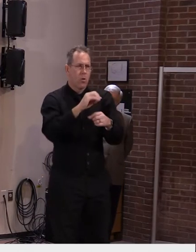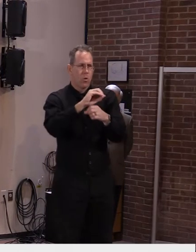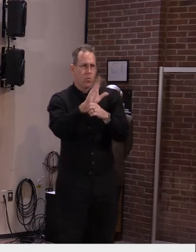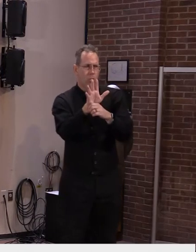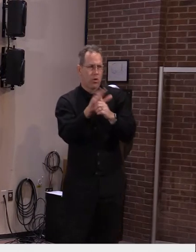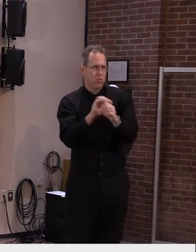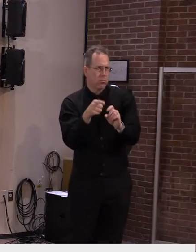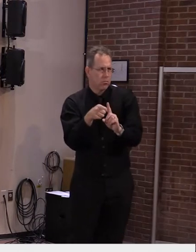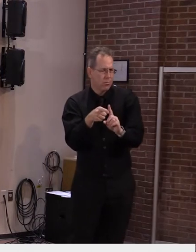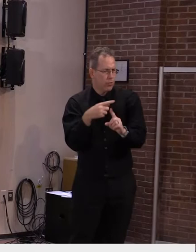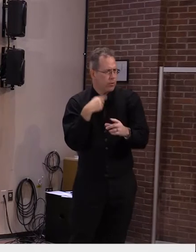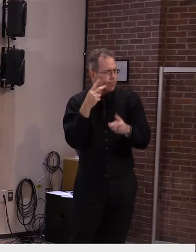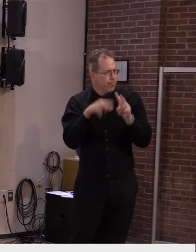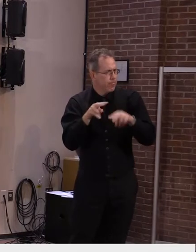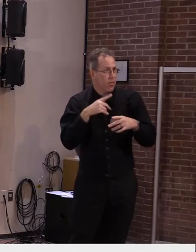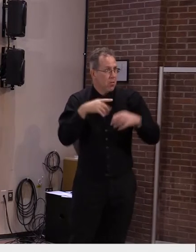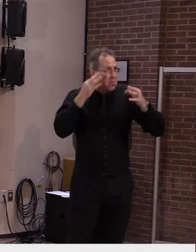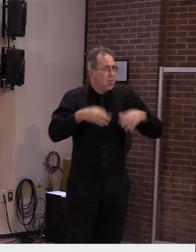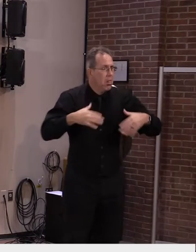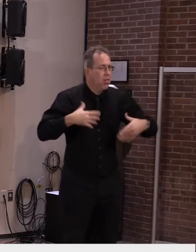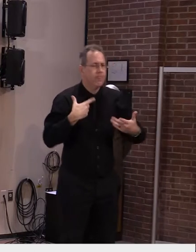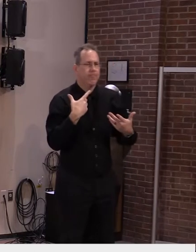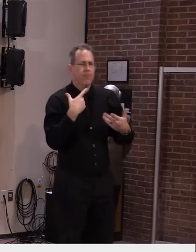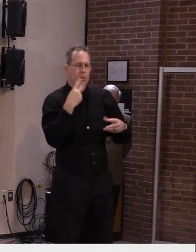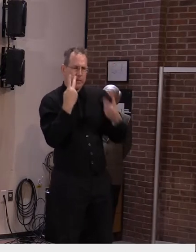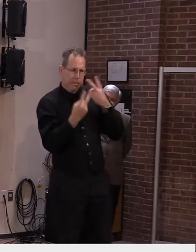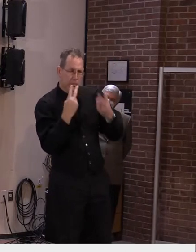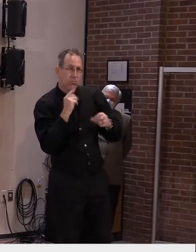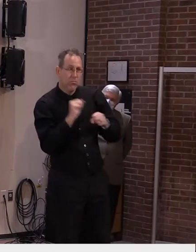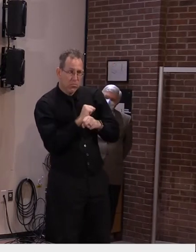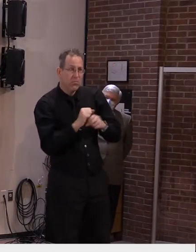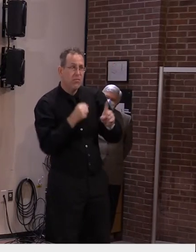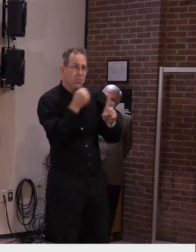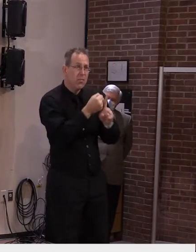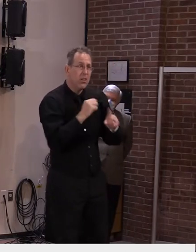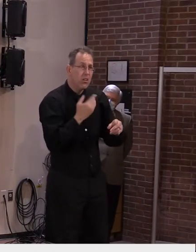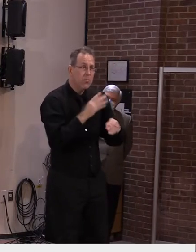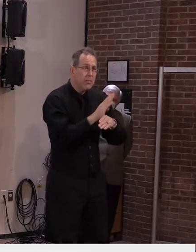its effects might be. But I think there were some news